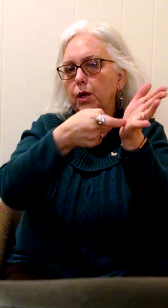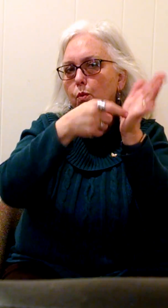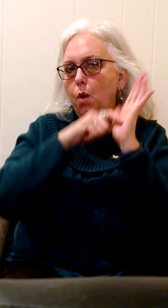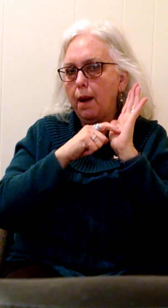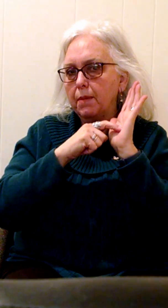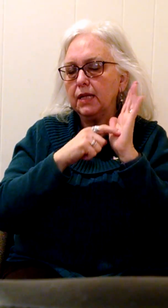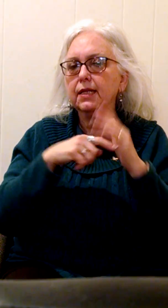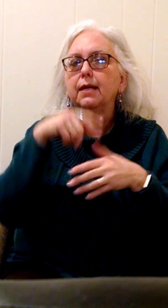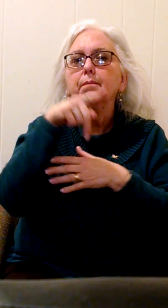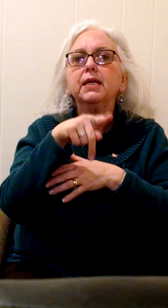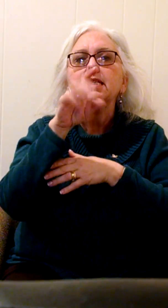PCISP